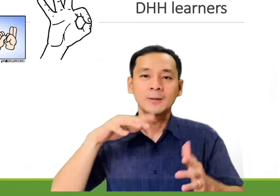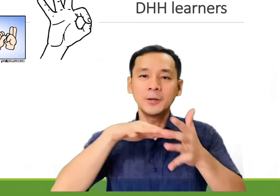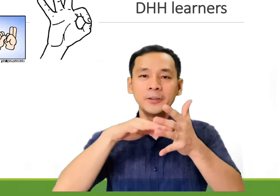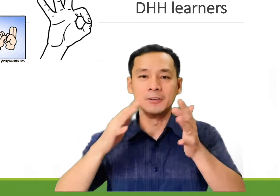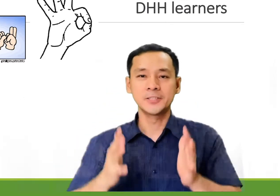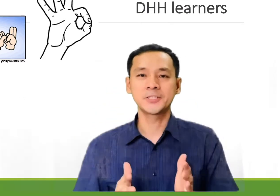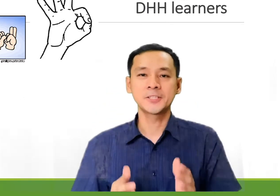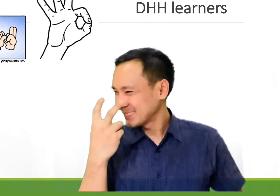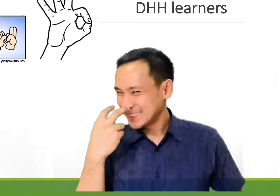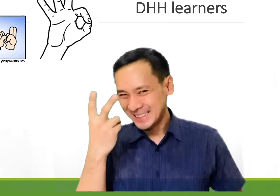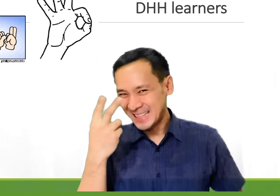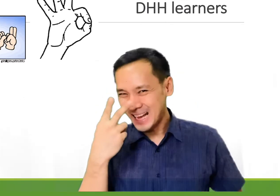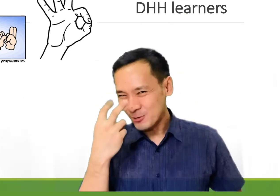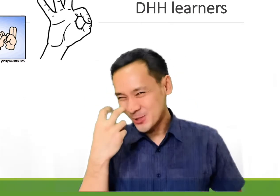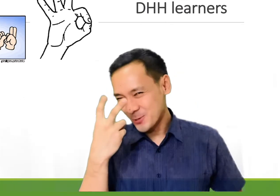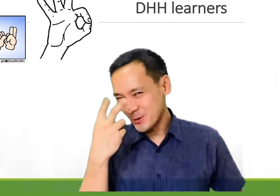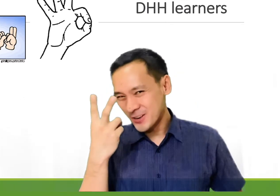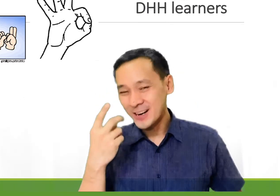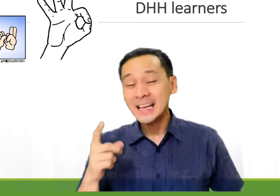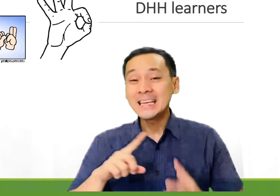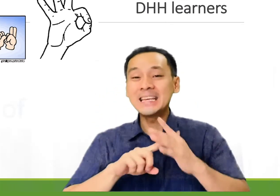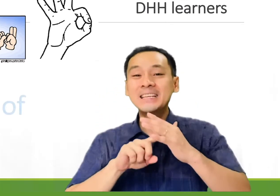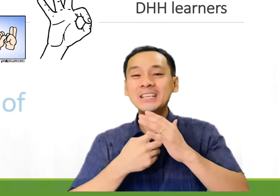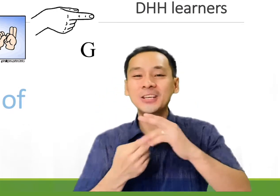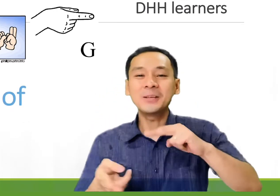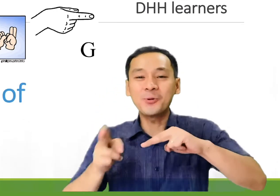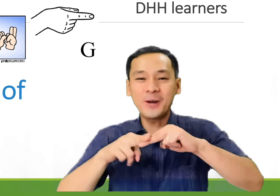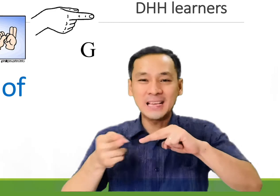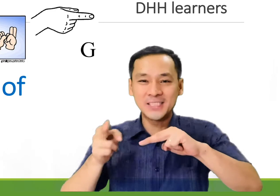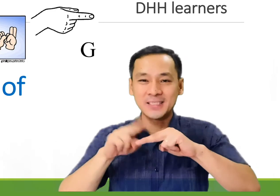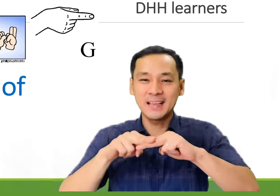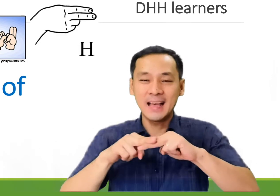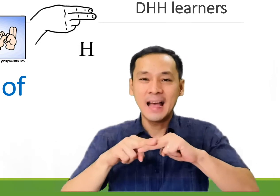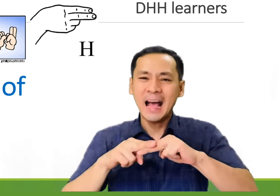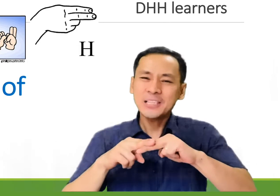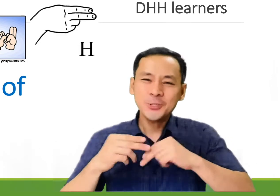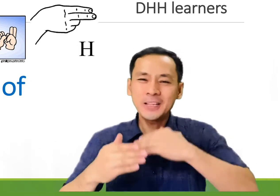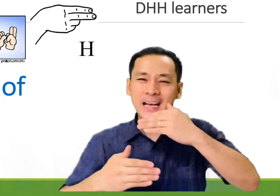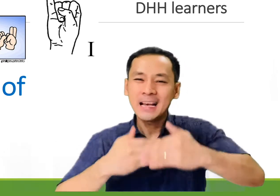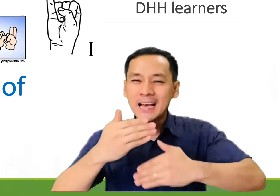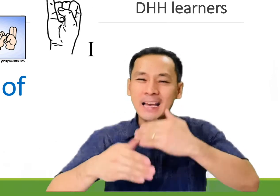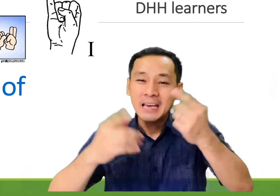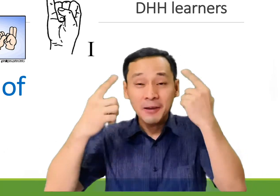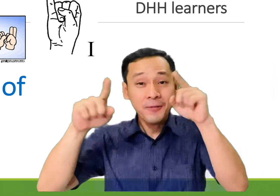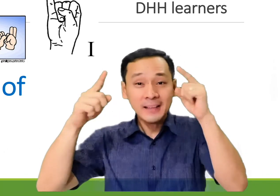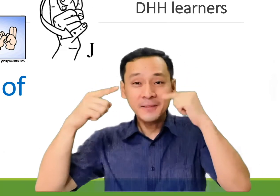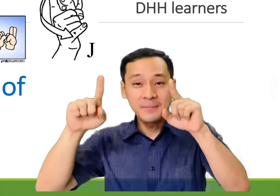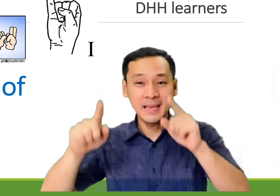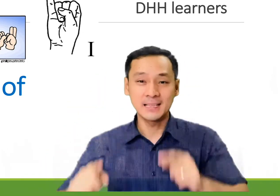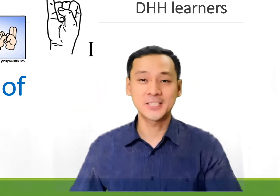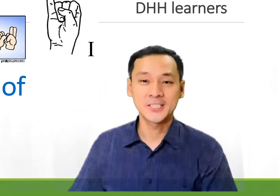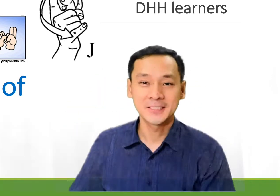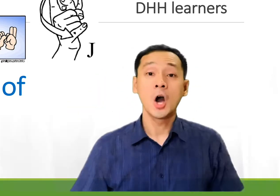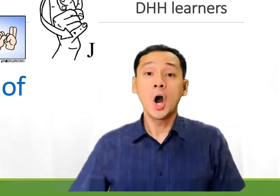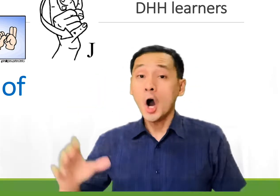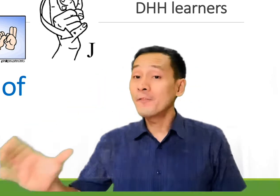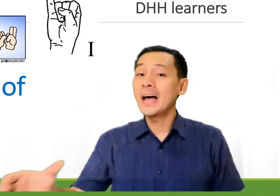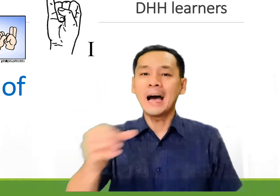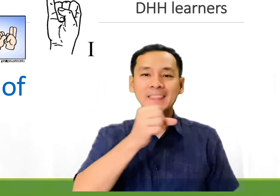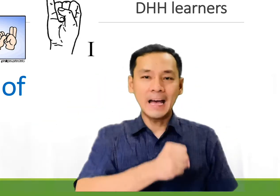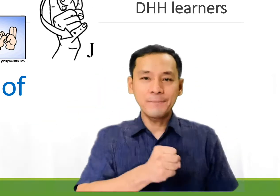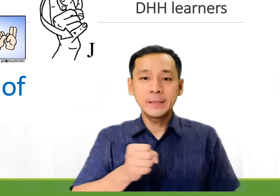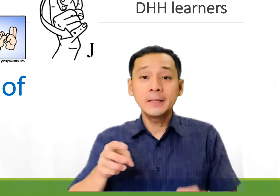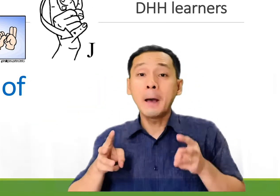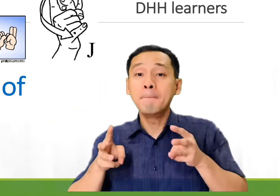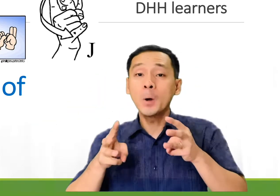deaf learners. Doubts were initially raised as to the effectiveness of